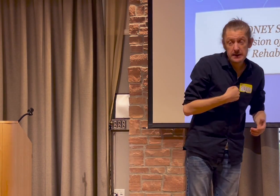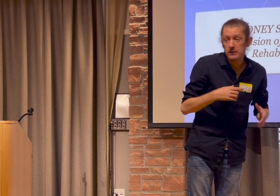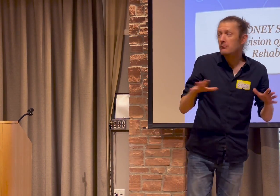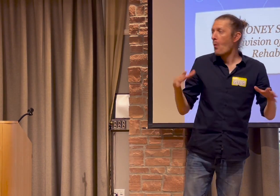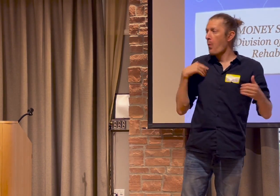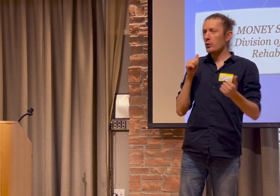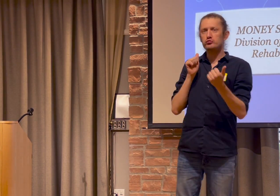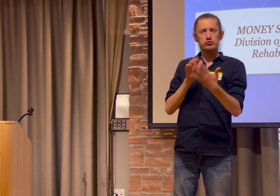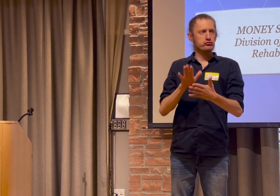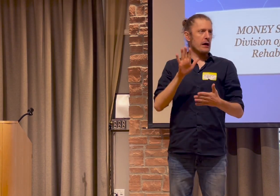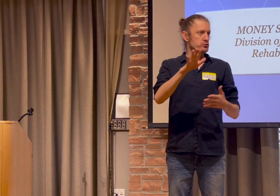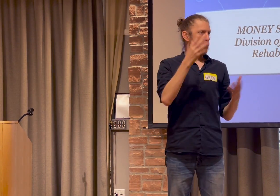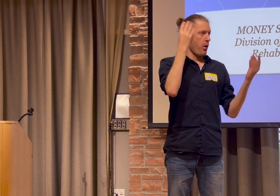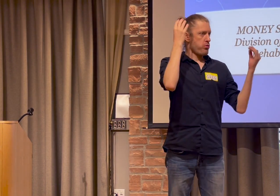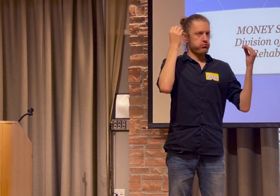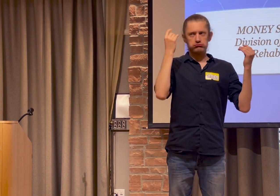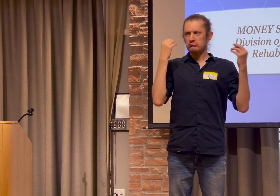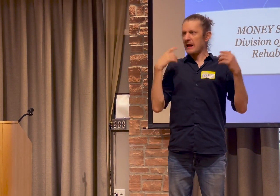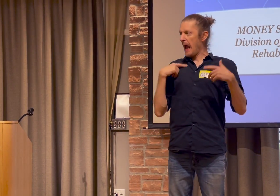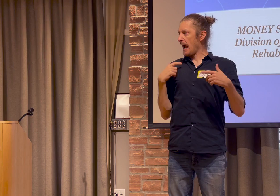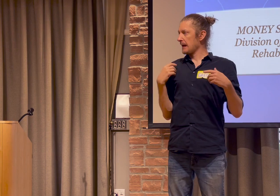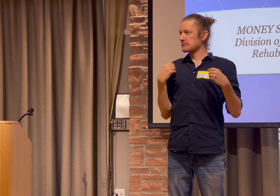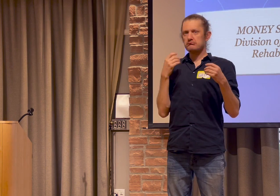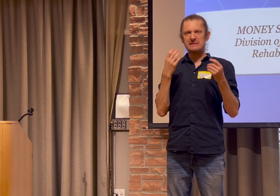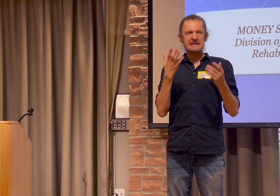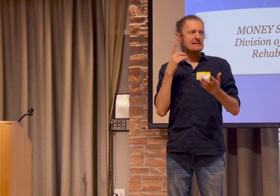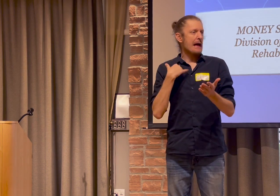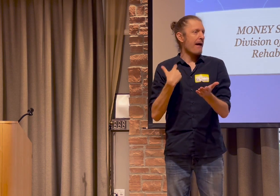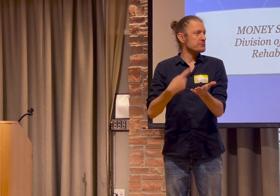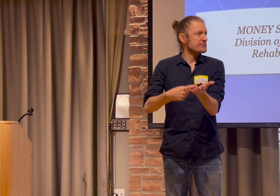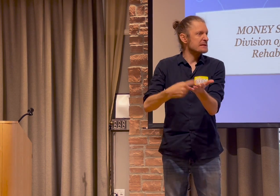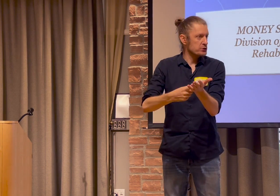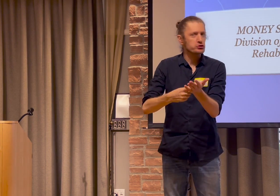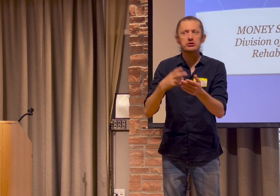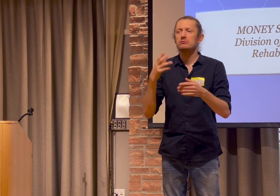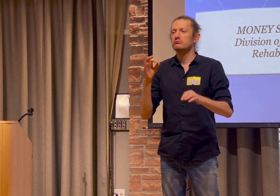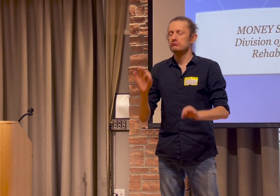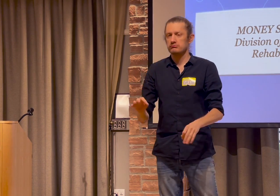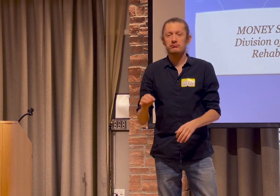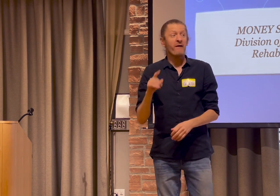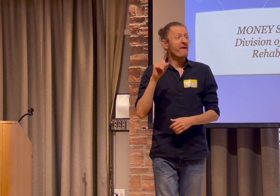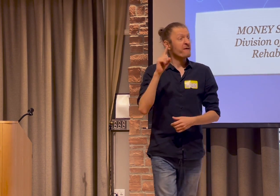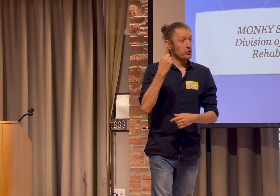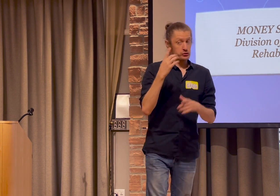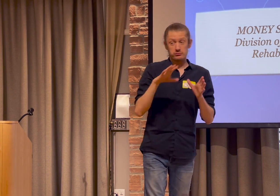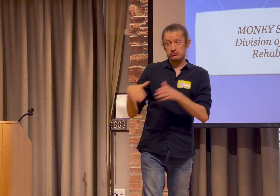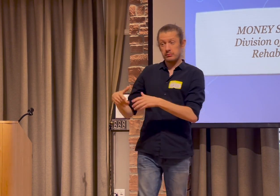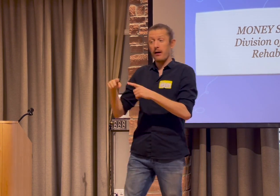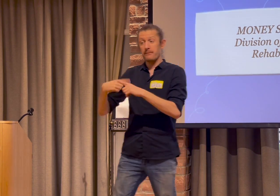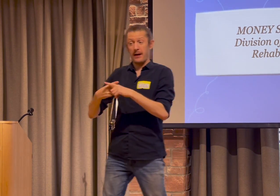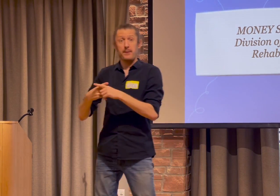how expensive college is, and maybe you think that means it's not for you. So I want to have this discussion